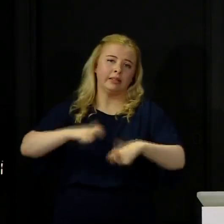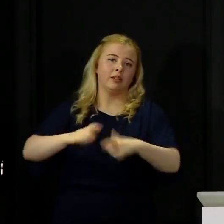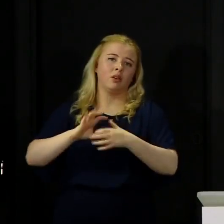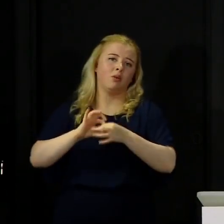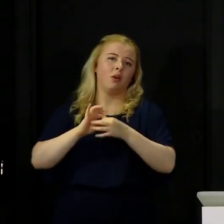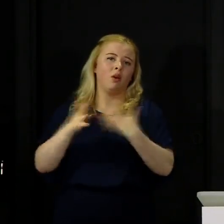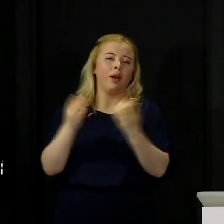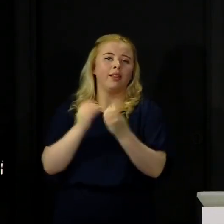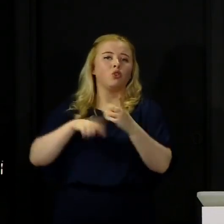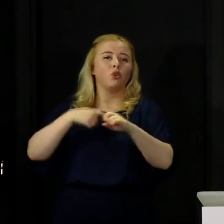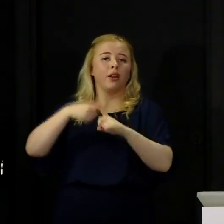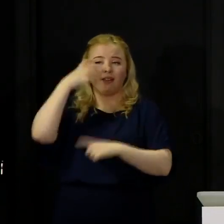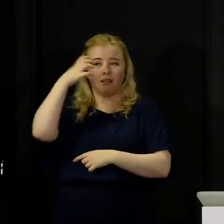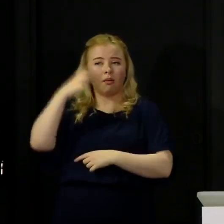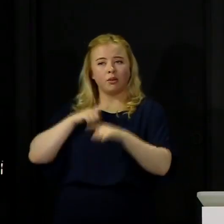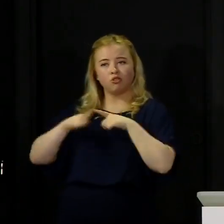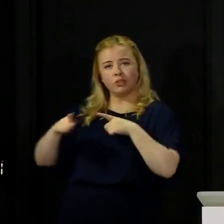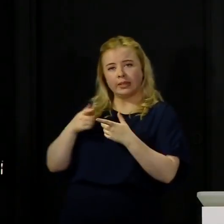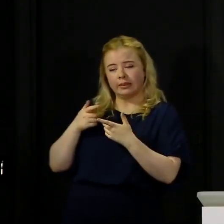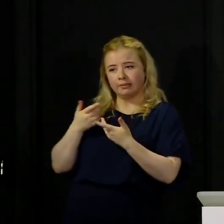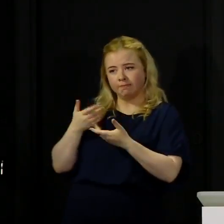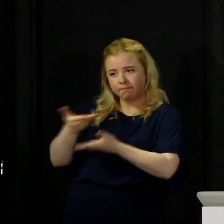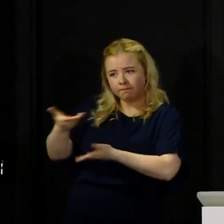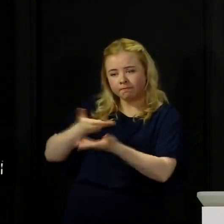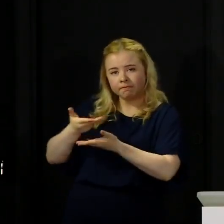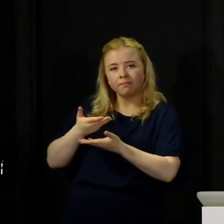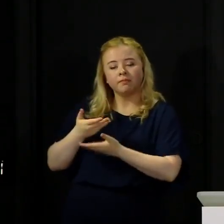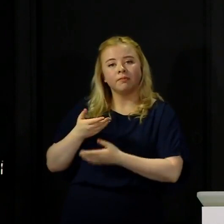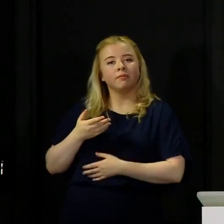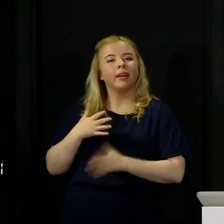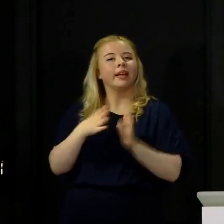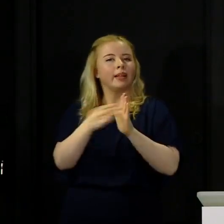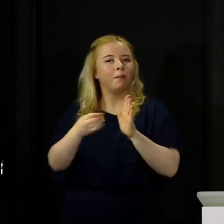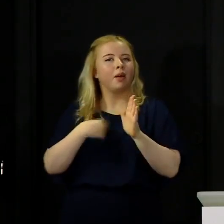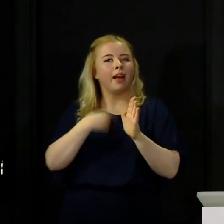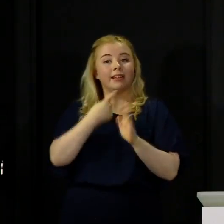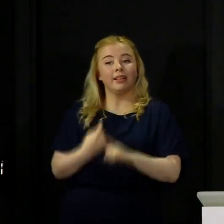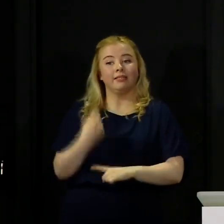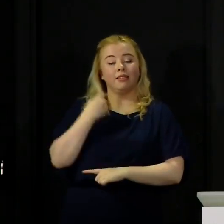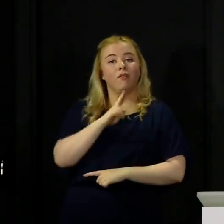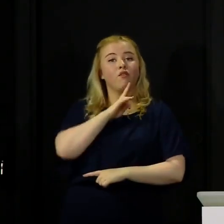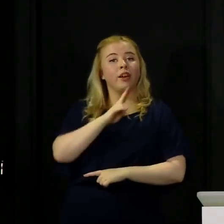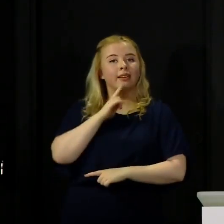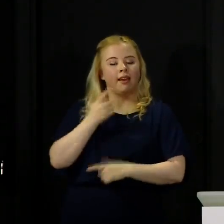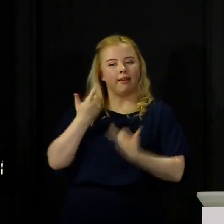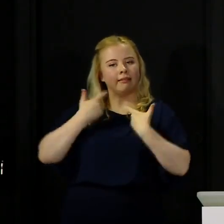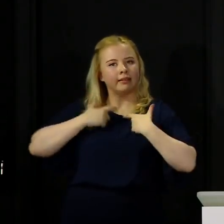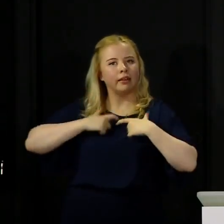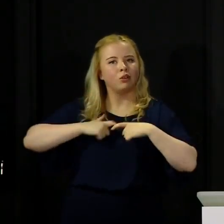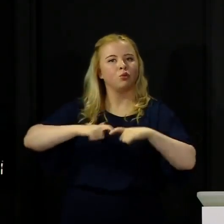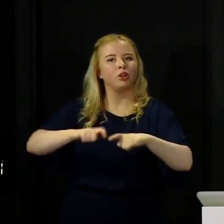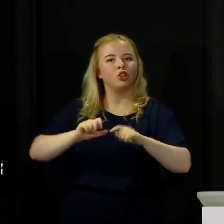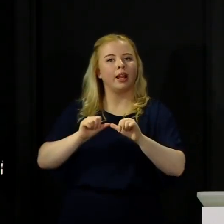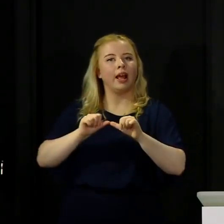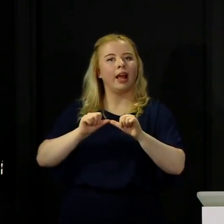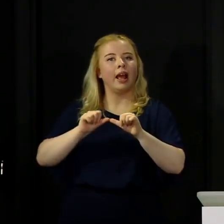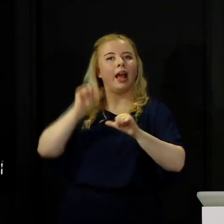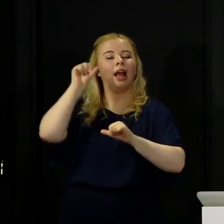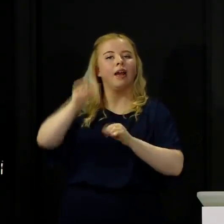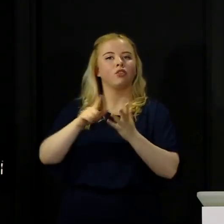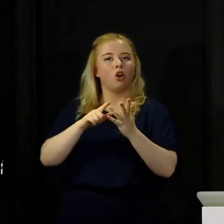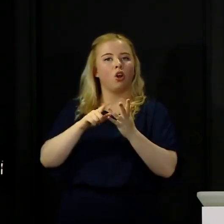Government to make the case for example, as I was talking about on Friday, a continuation beyond October of the